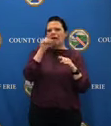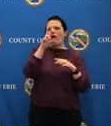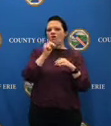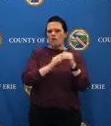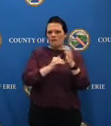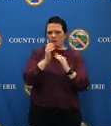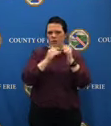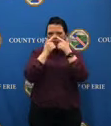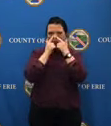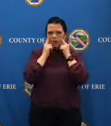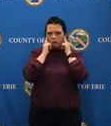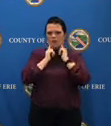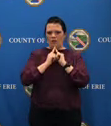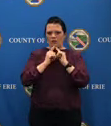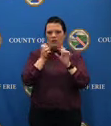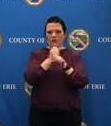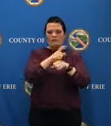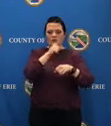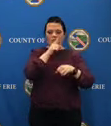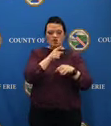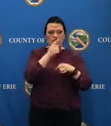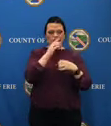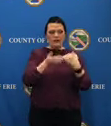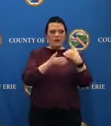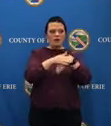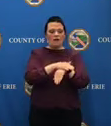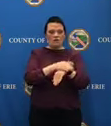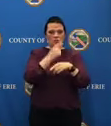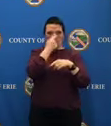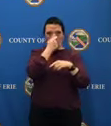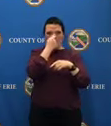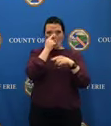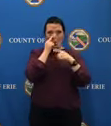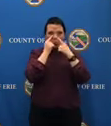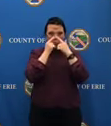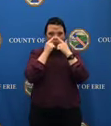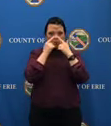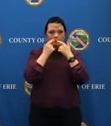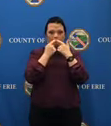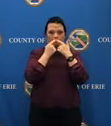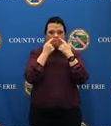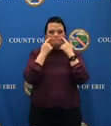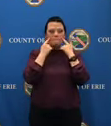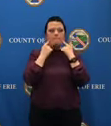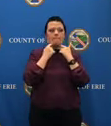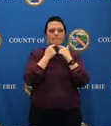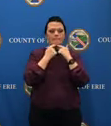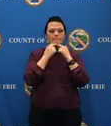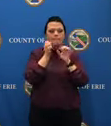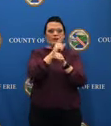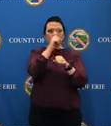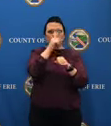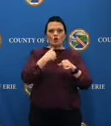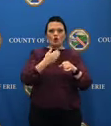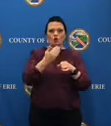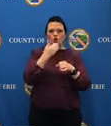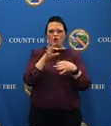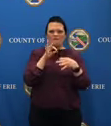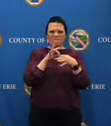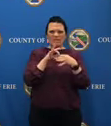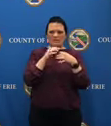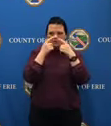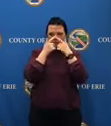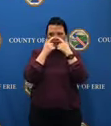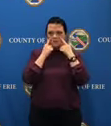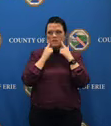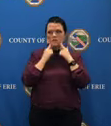You want to make sure that it covers your nose and your mouth. You want to make sure you have a good snug fit.